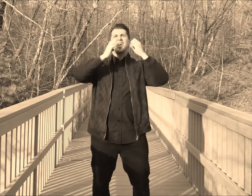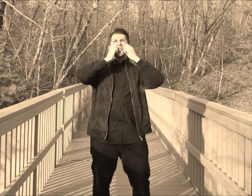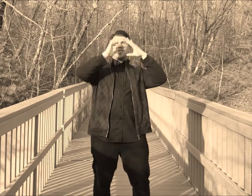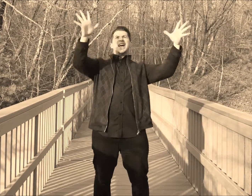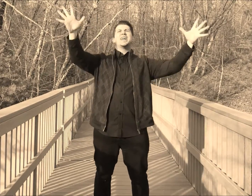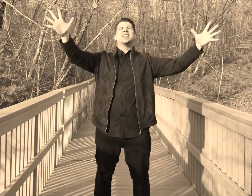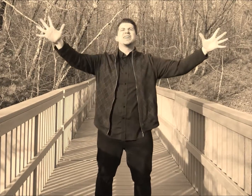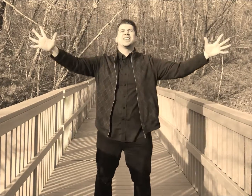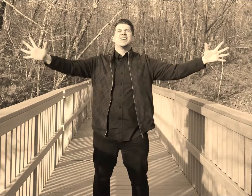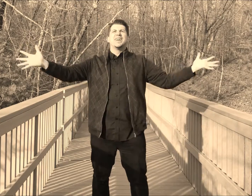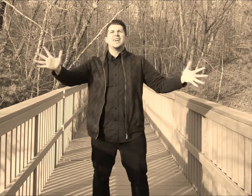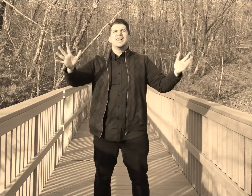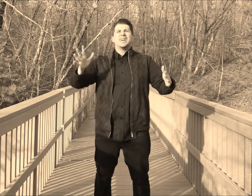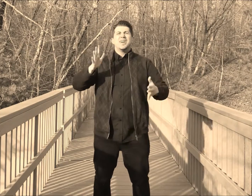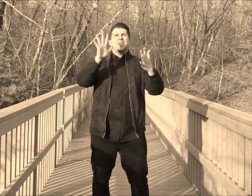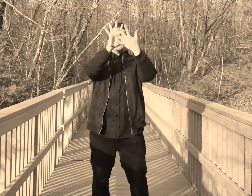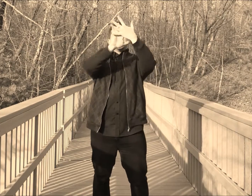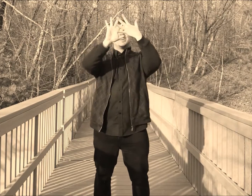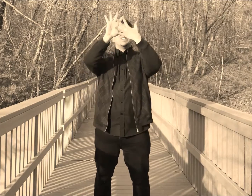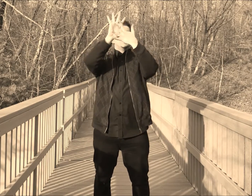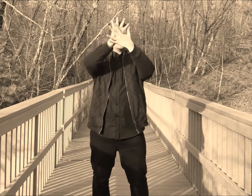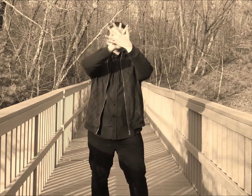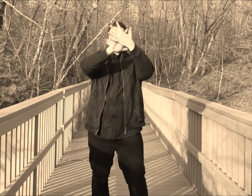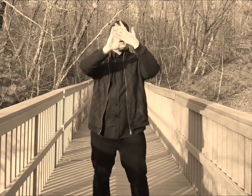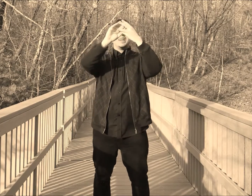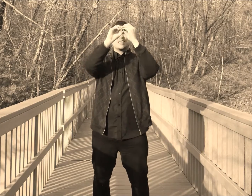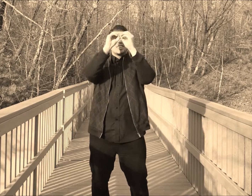Teacher, I feel the dots connecting